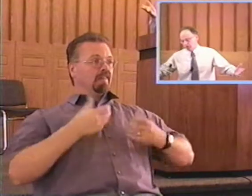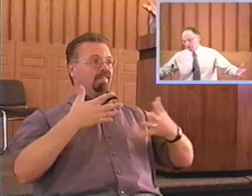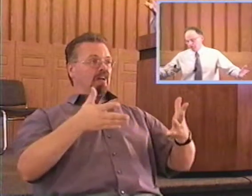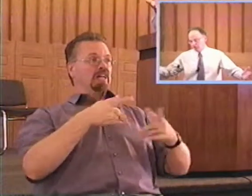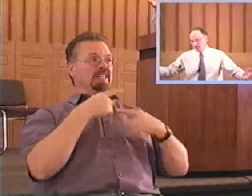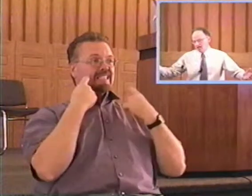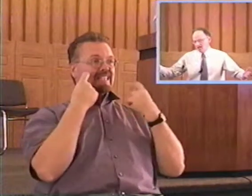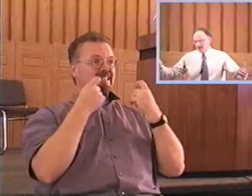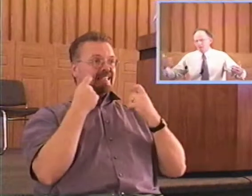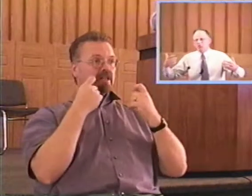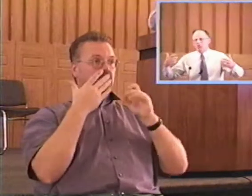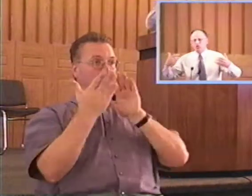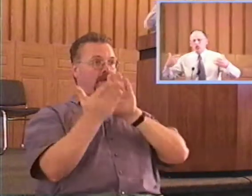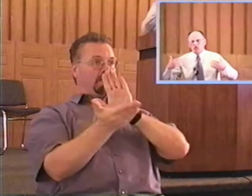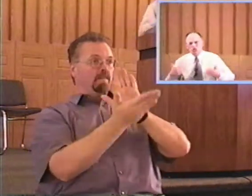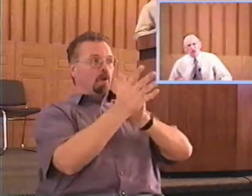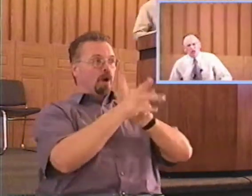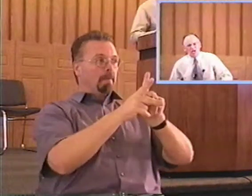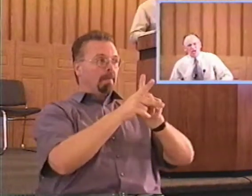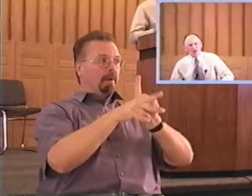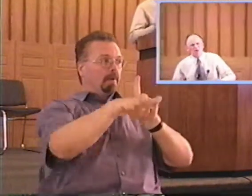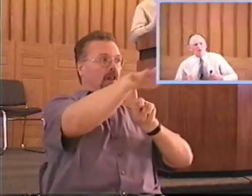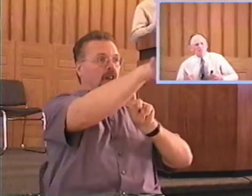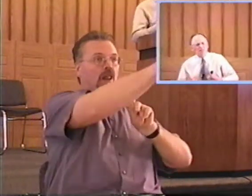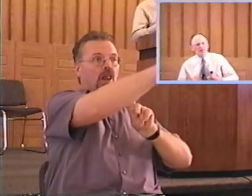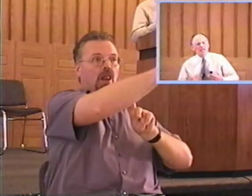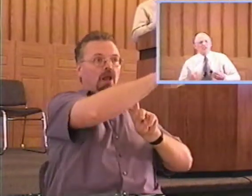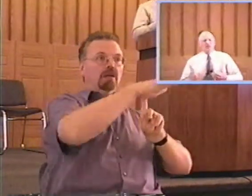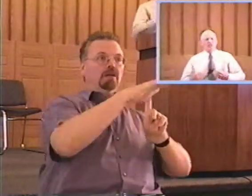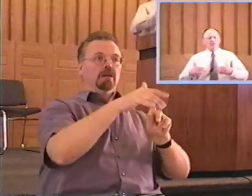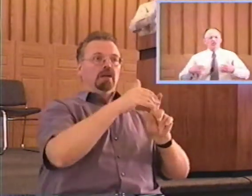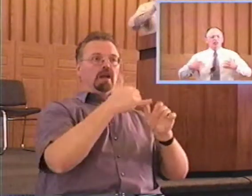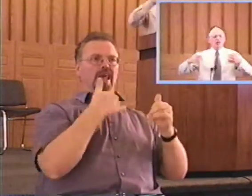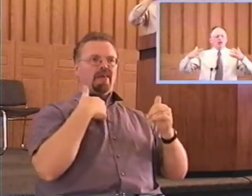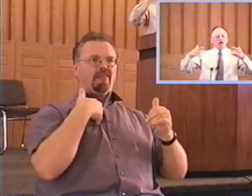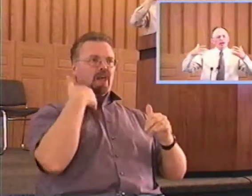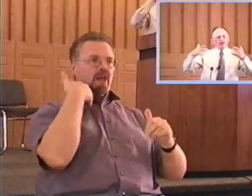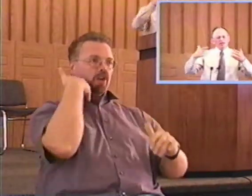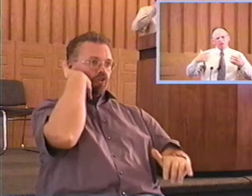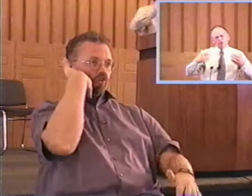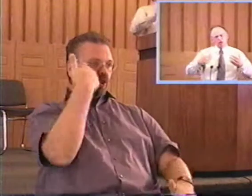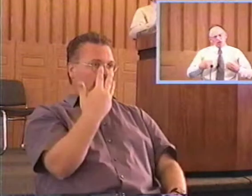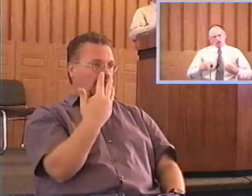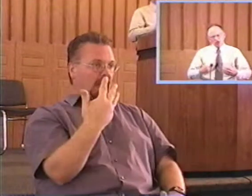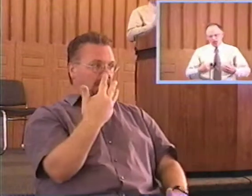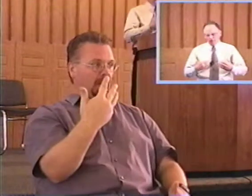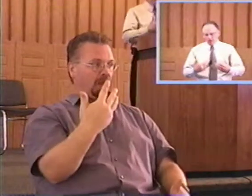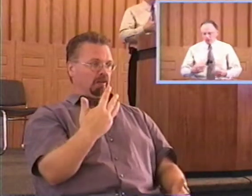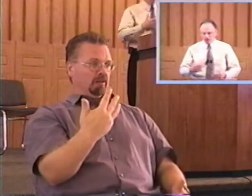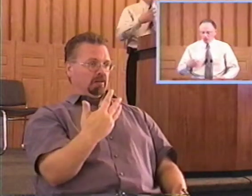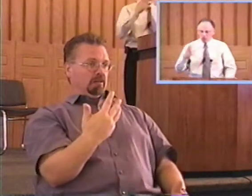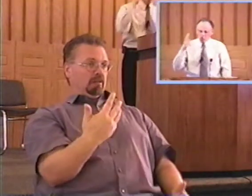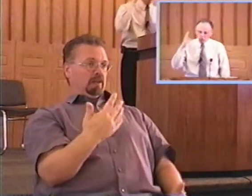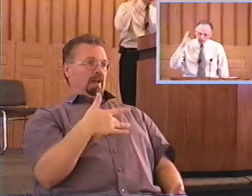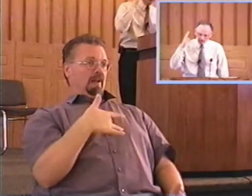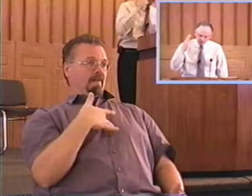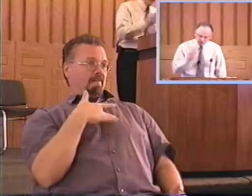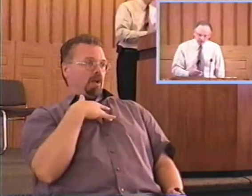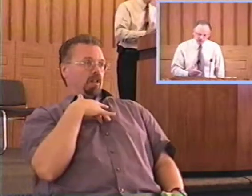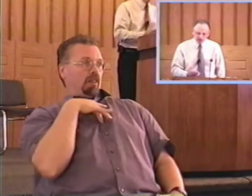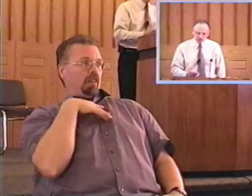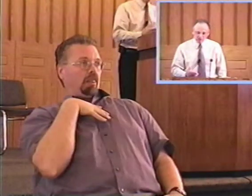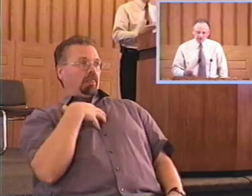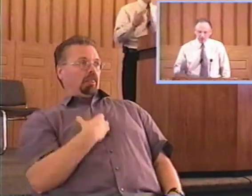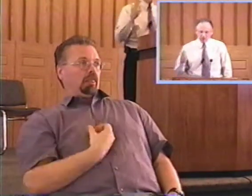people and have the shame of that sin and feel the shame and guilt?